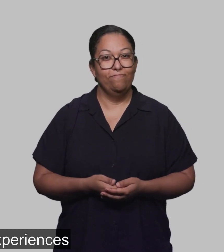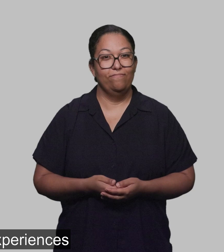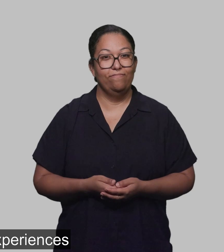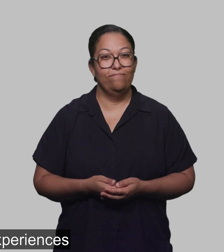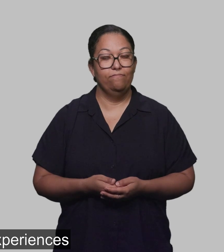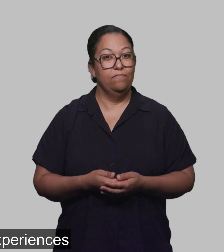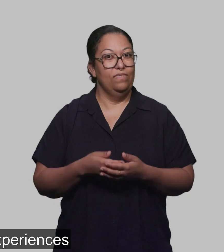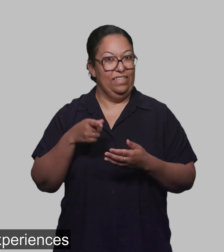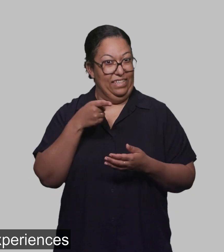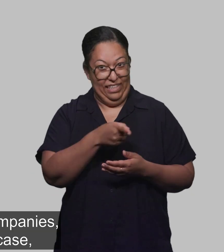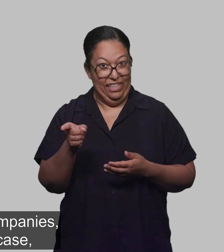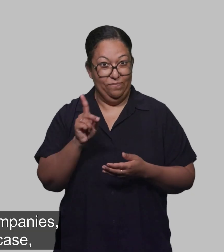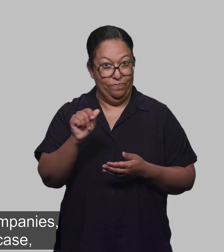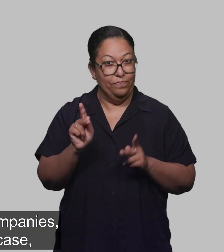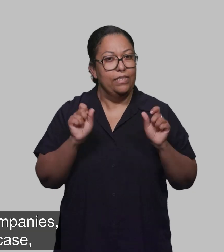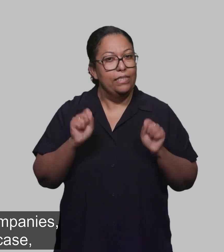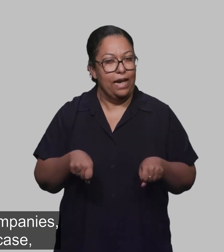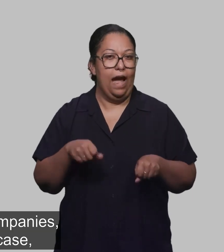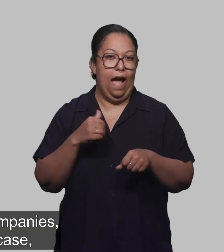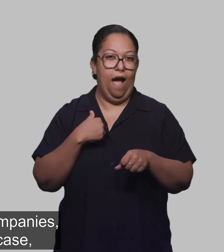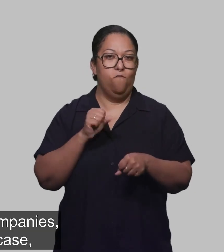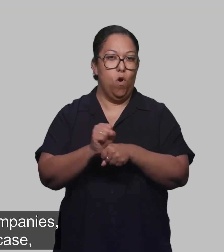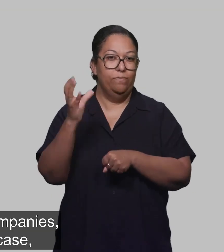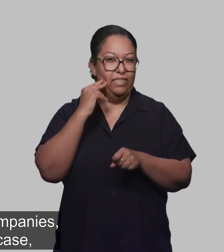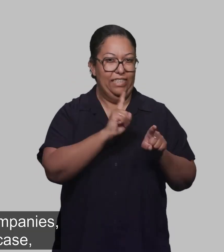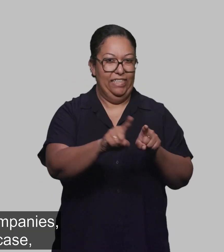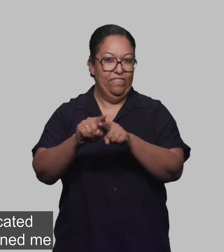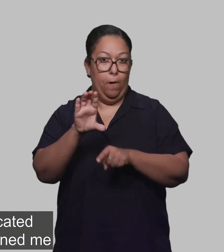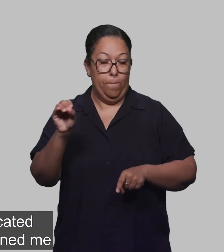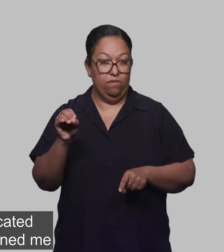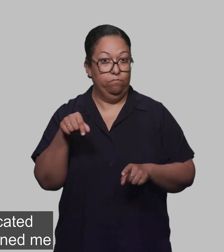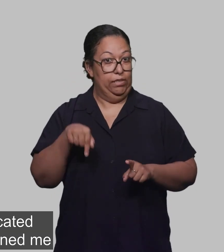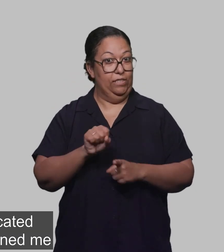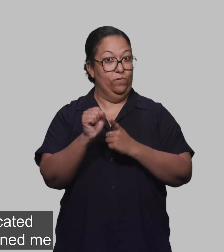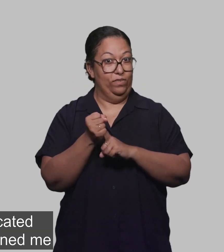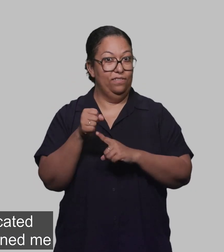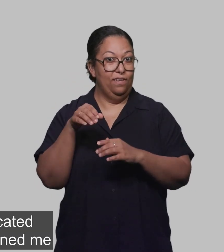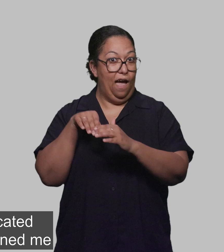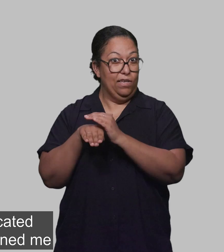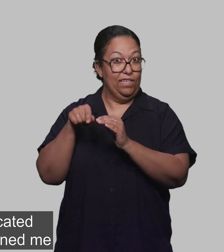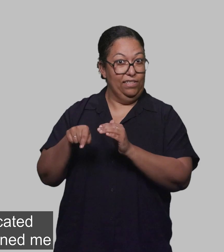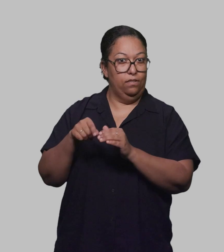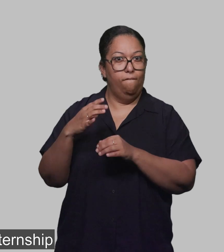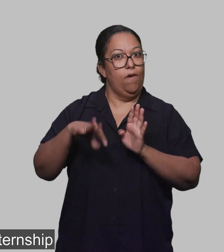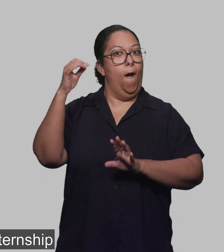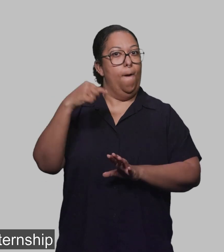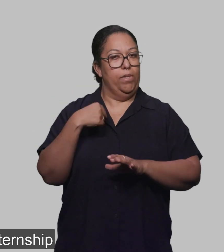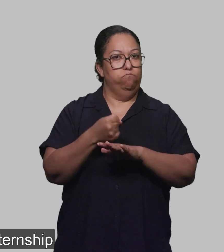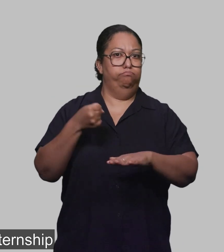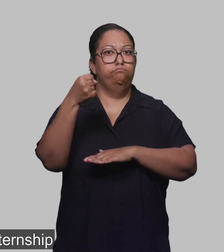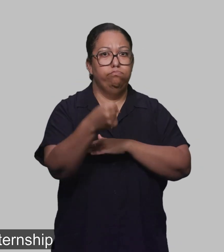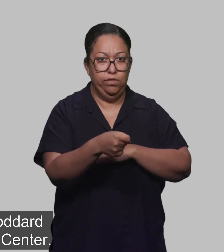to have work experiences in different companies. So in this case, Access located me or positioned me to have